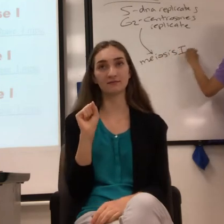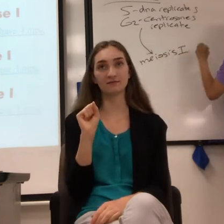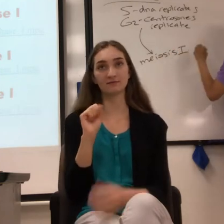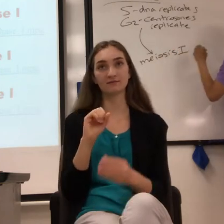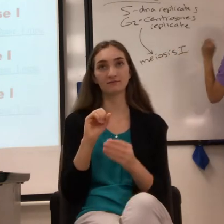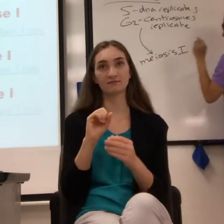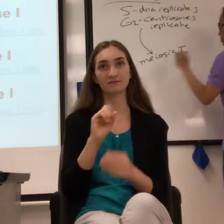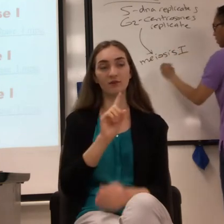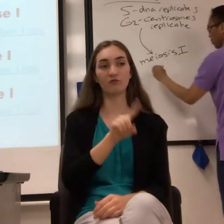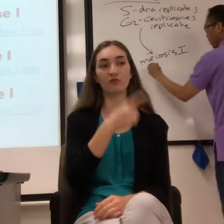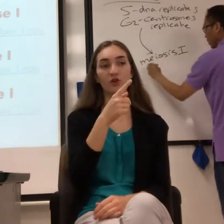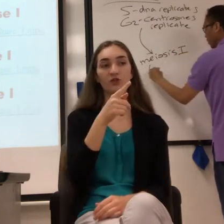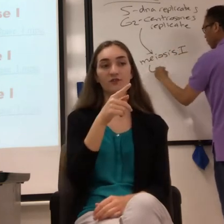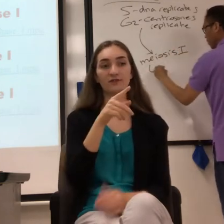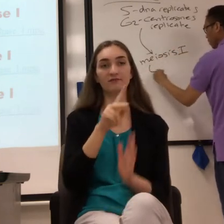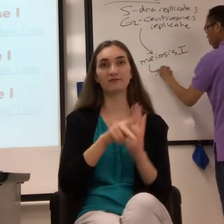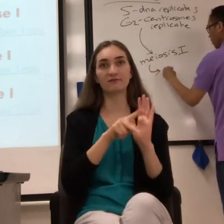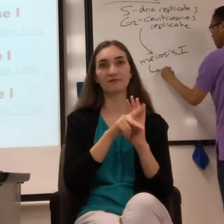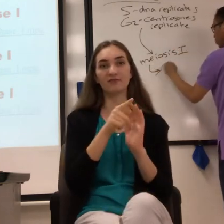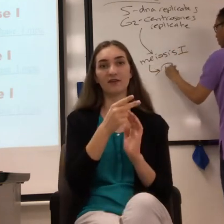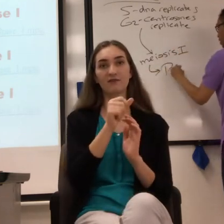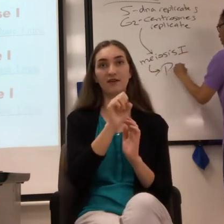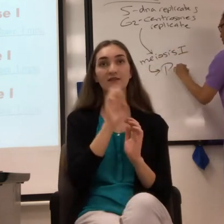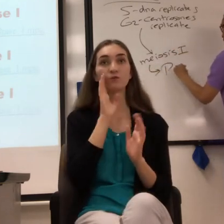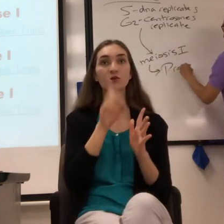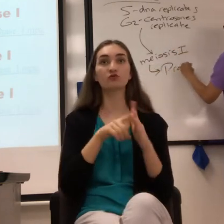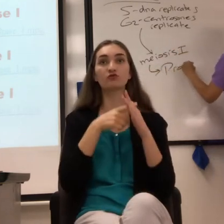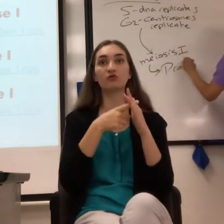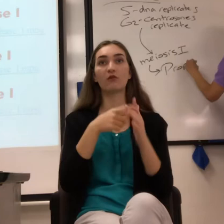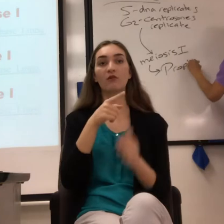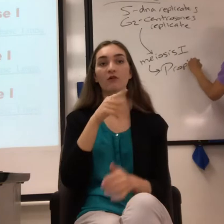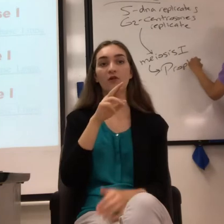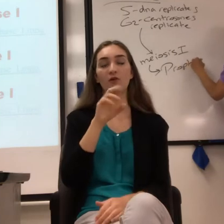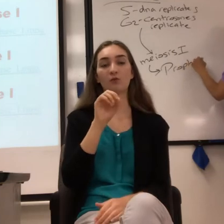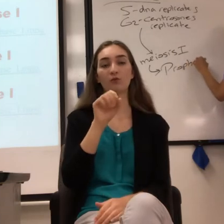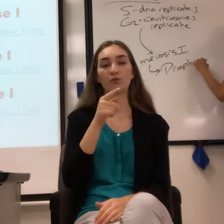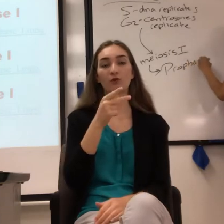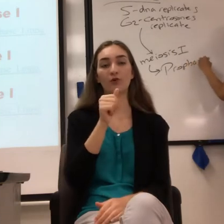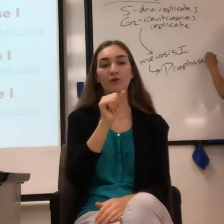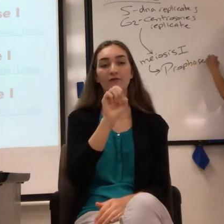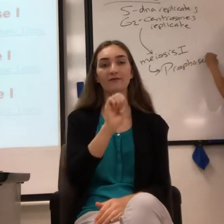one, first phase, you're going to start with prophase one.